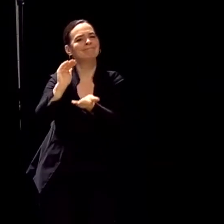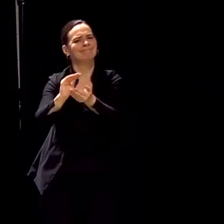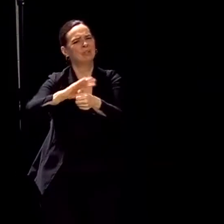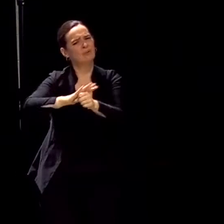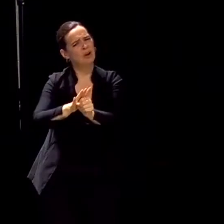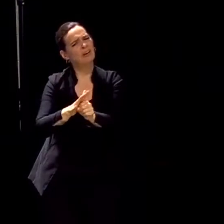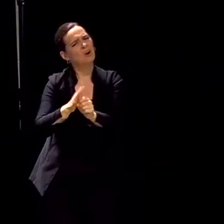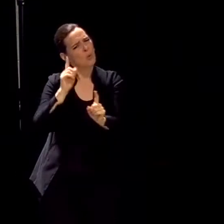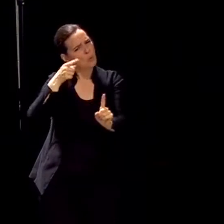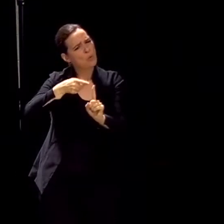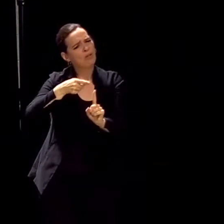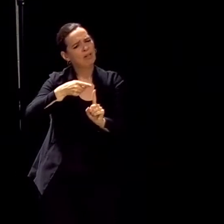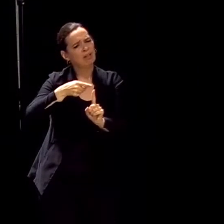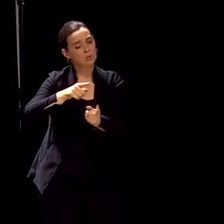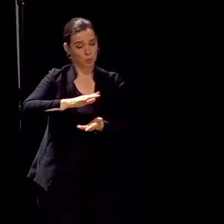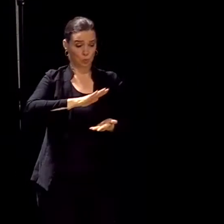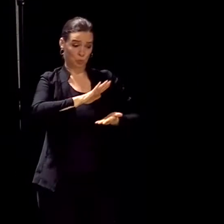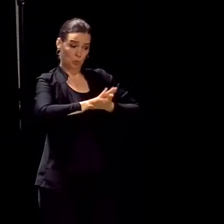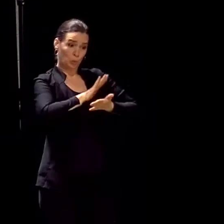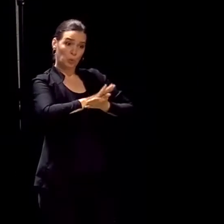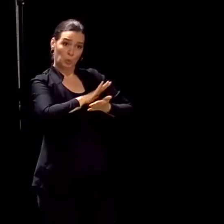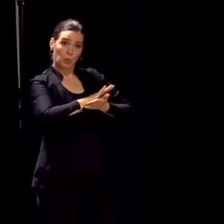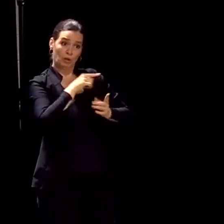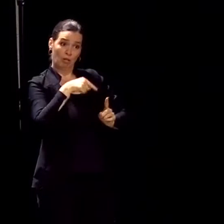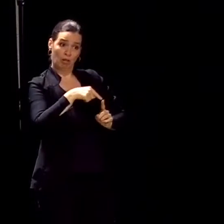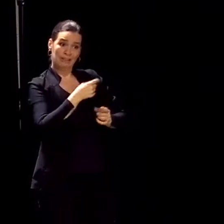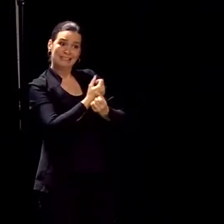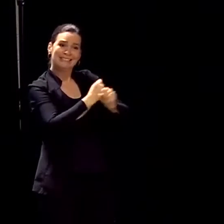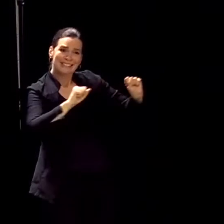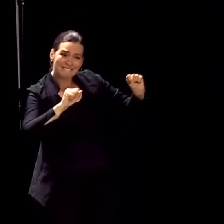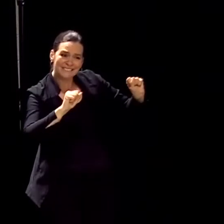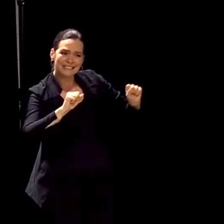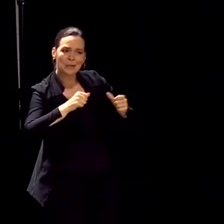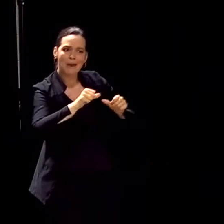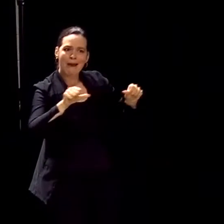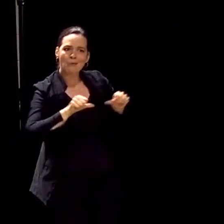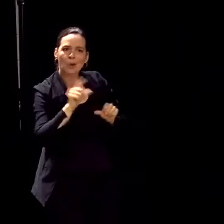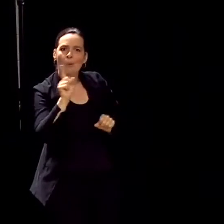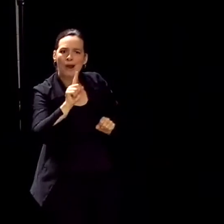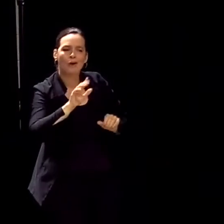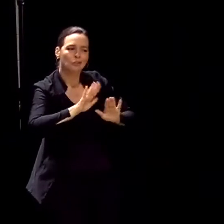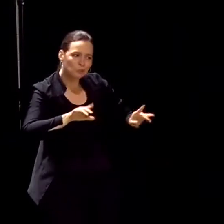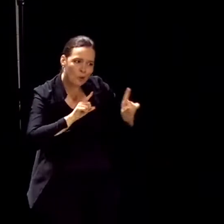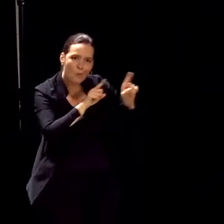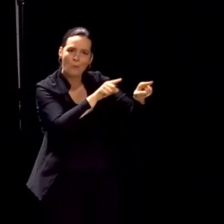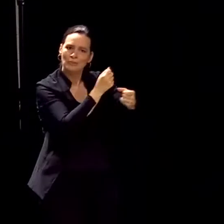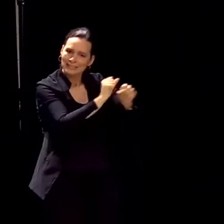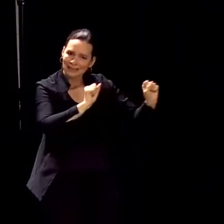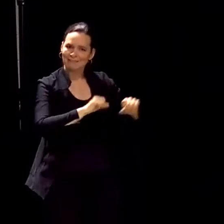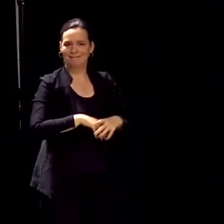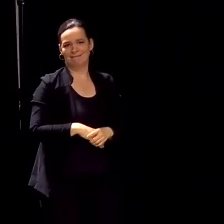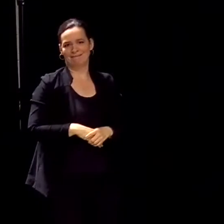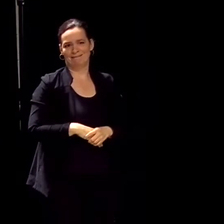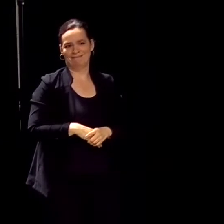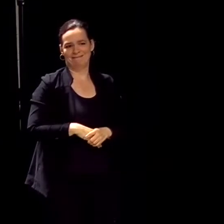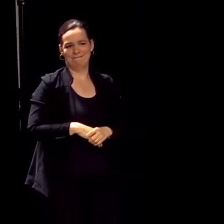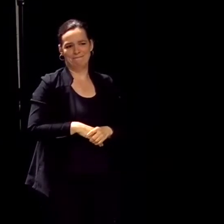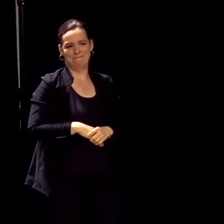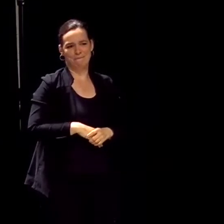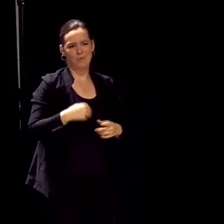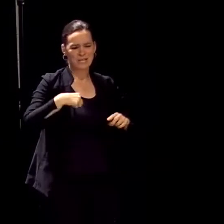Schools have been the safest place for kids. When we look at our cases in